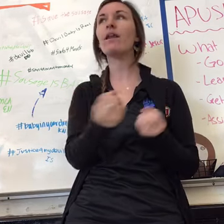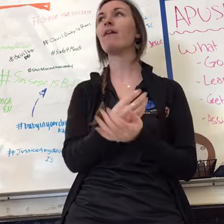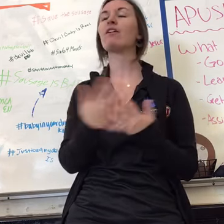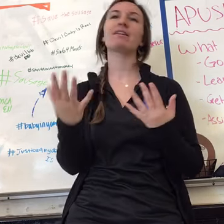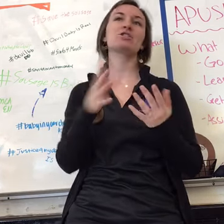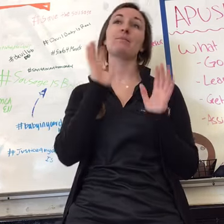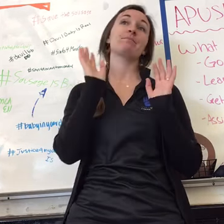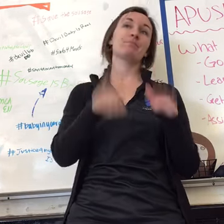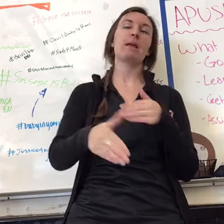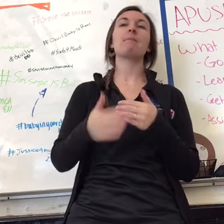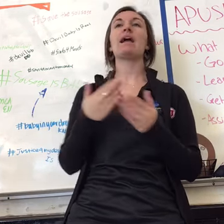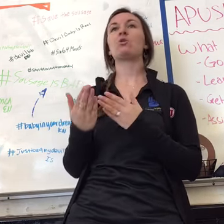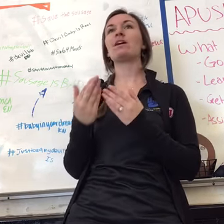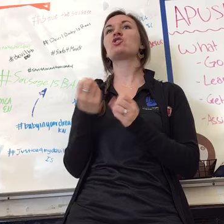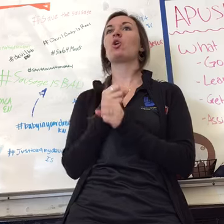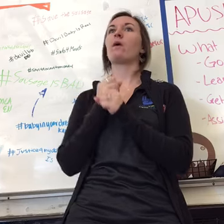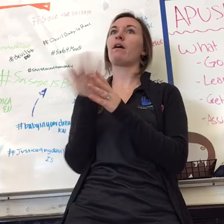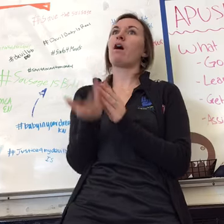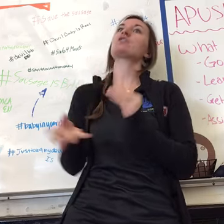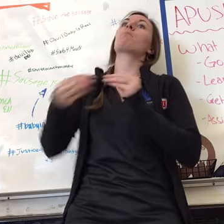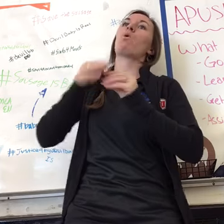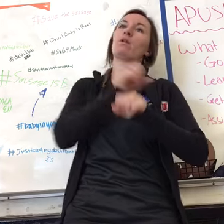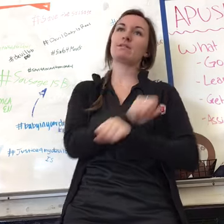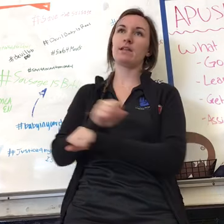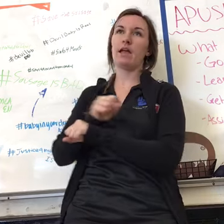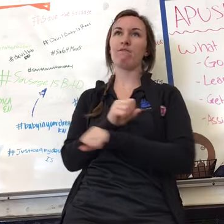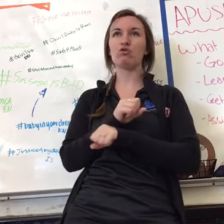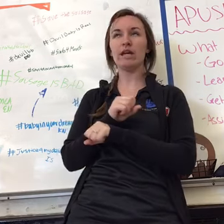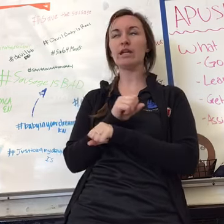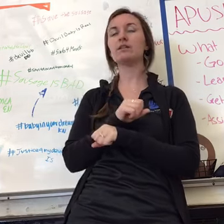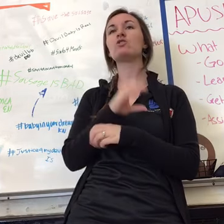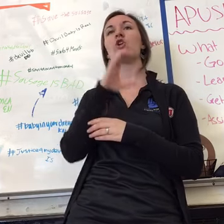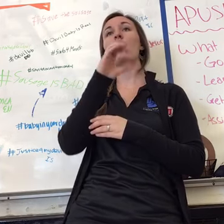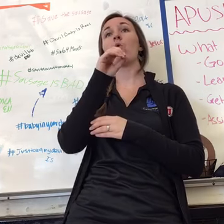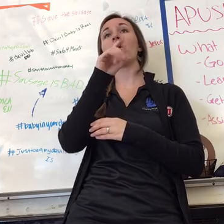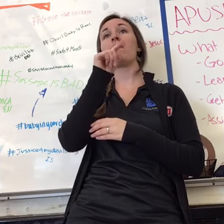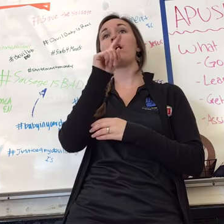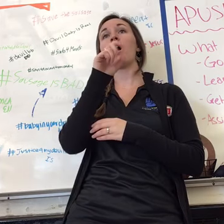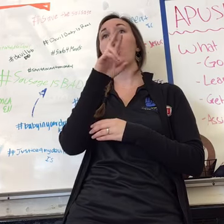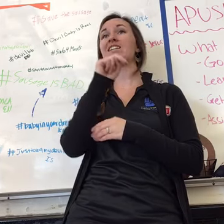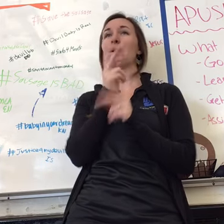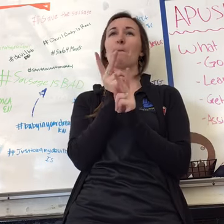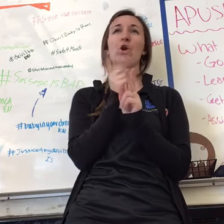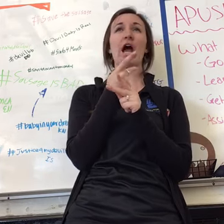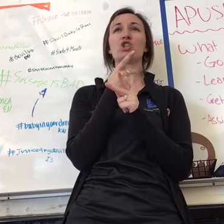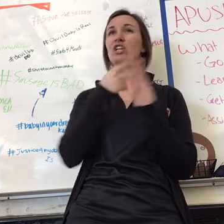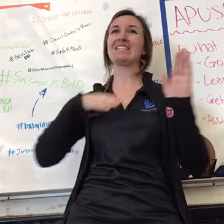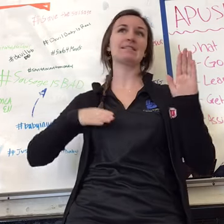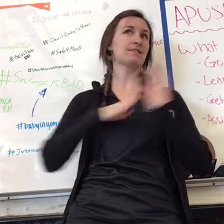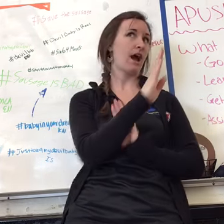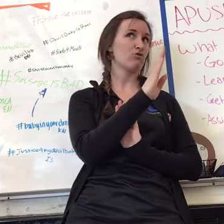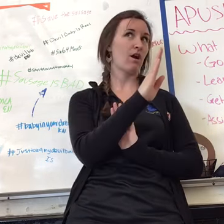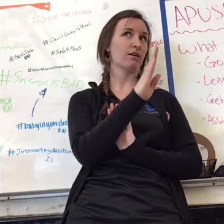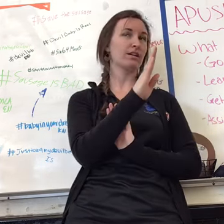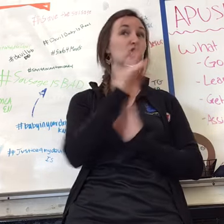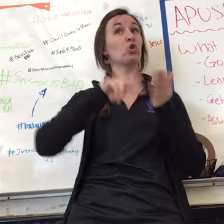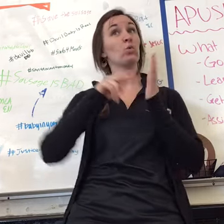So cotton gin, major things, cotton skyrockets, production skyrockets, and with that, unfortunately, slaves skyrocket.